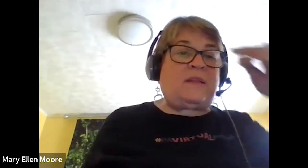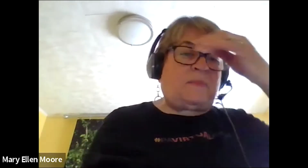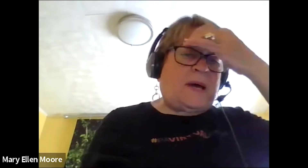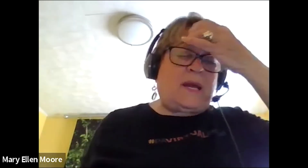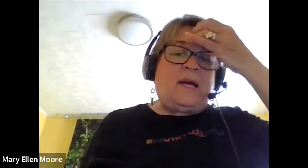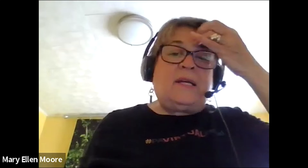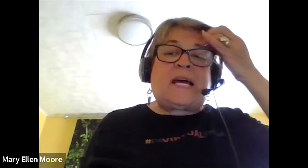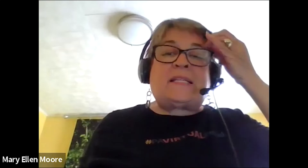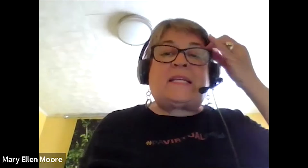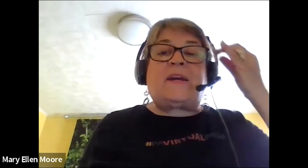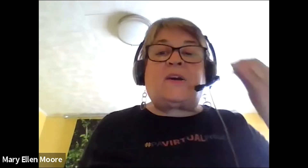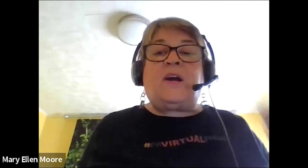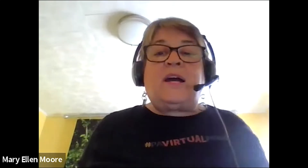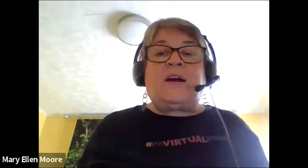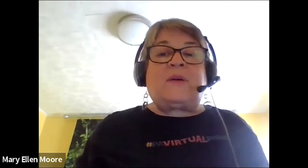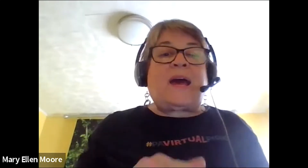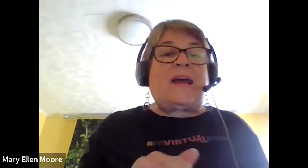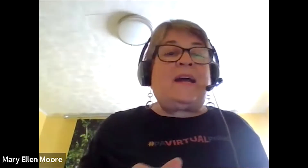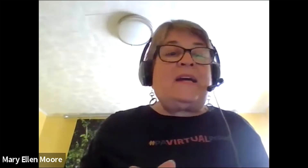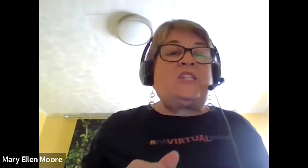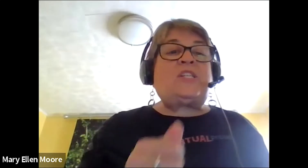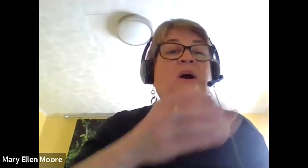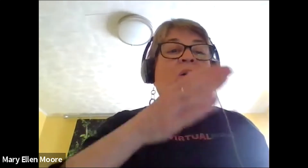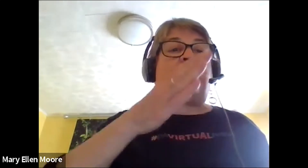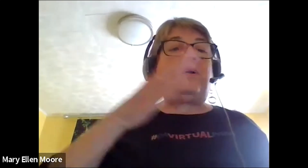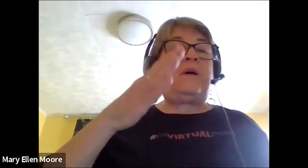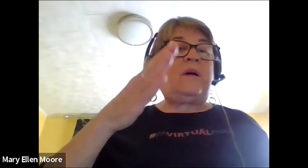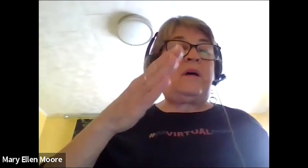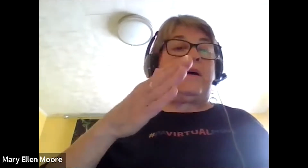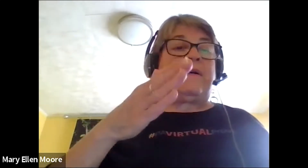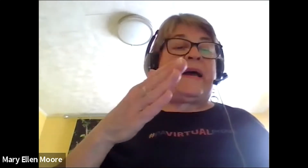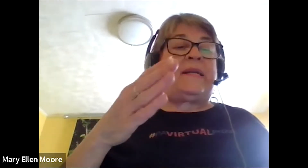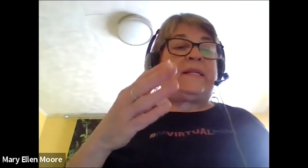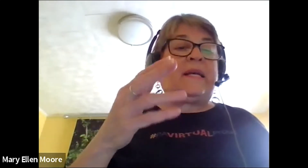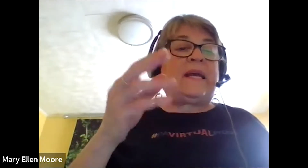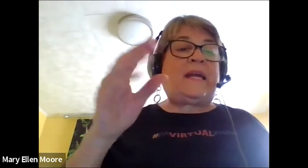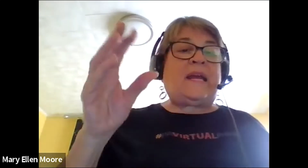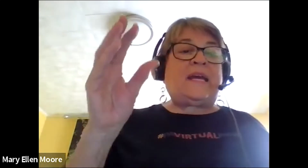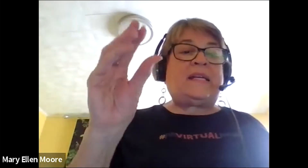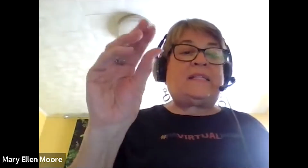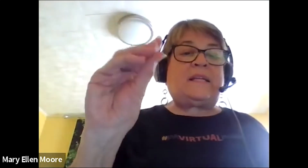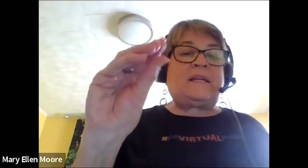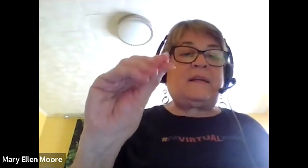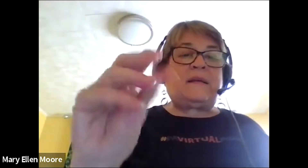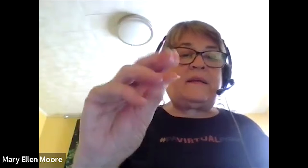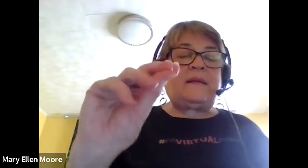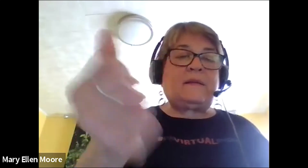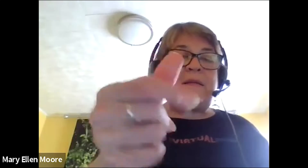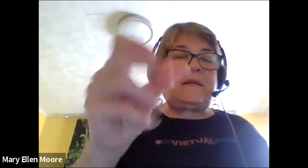my desk here. Okay. So, all right, it is.